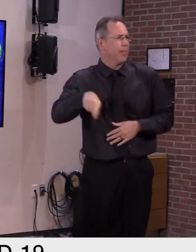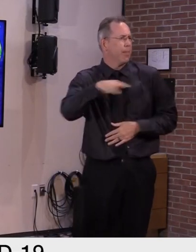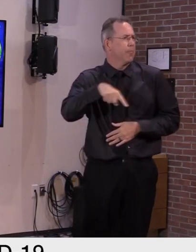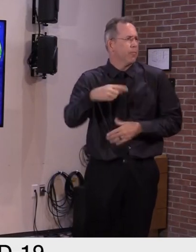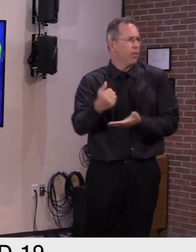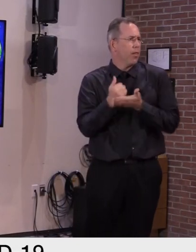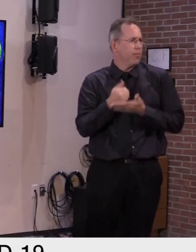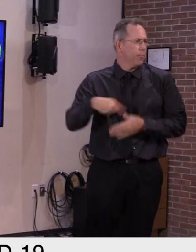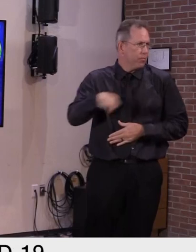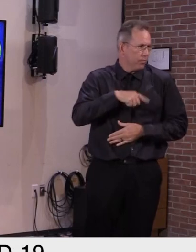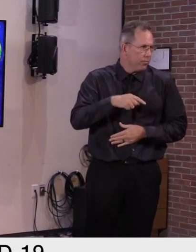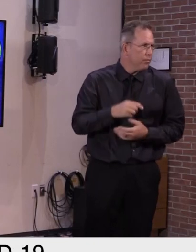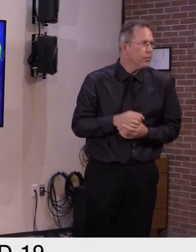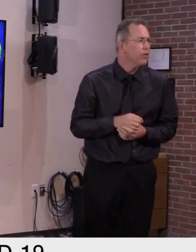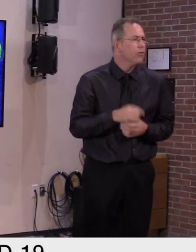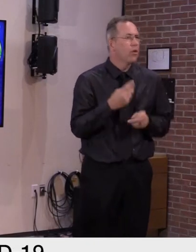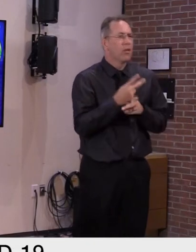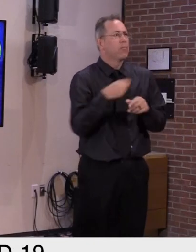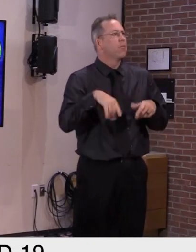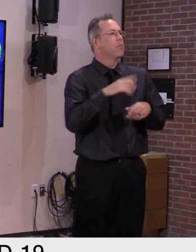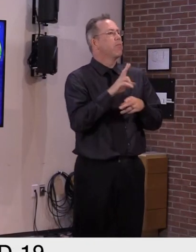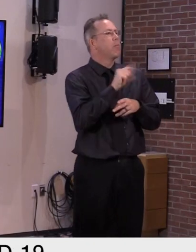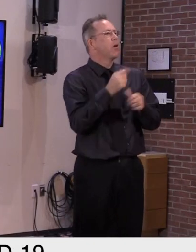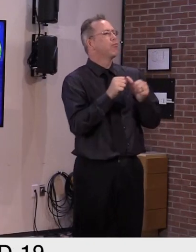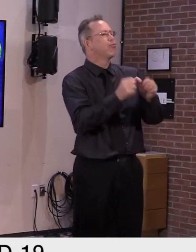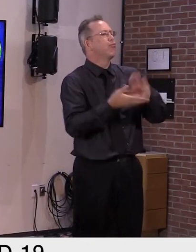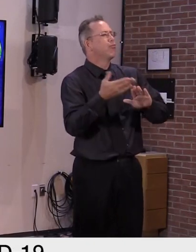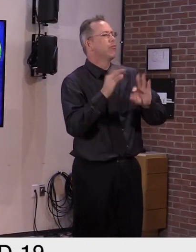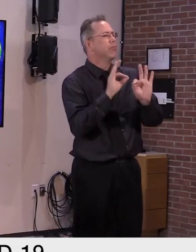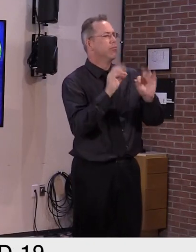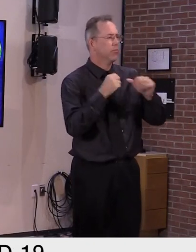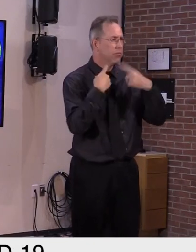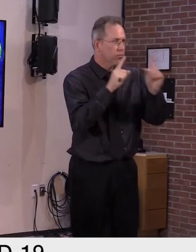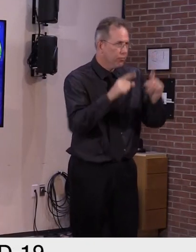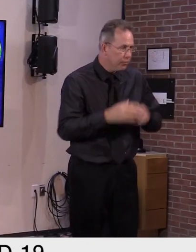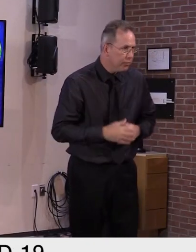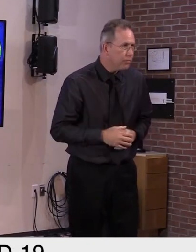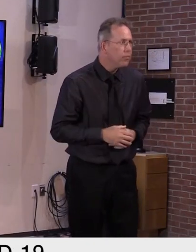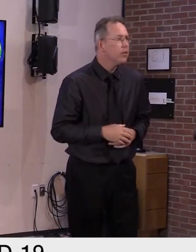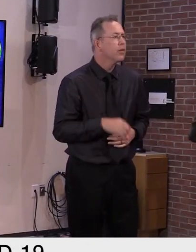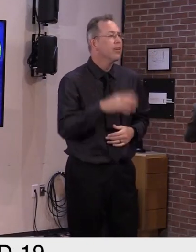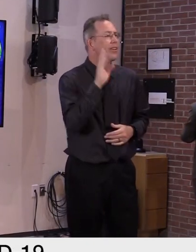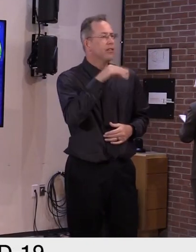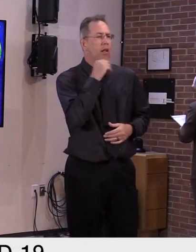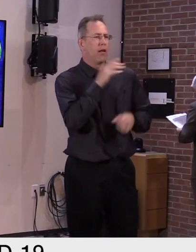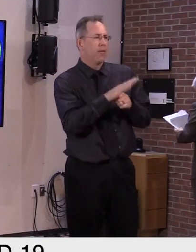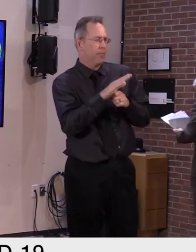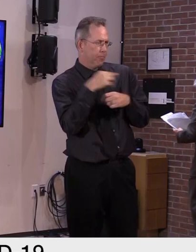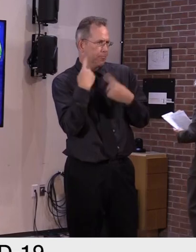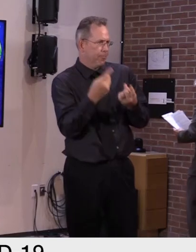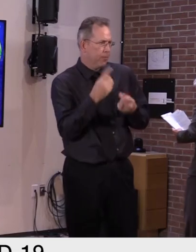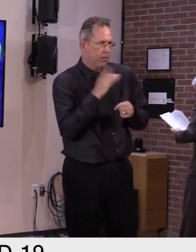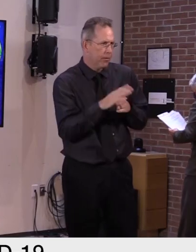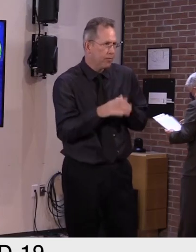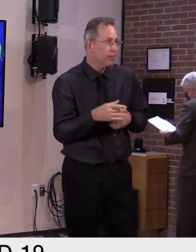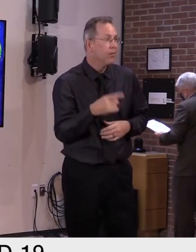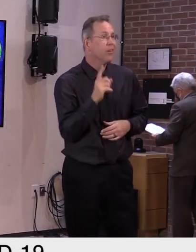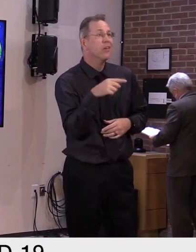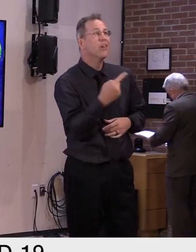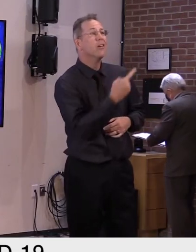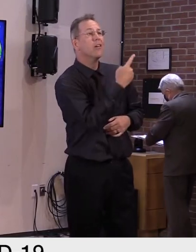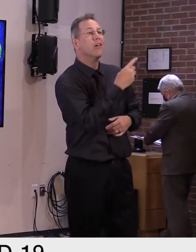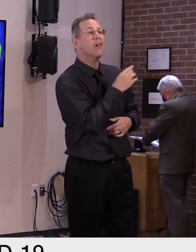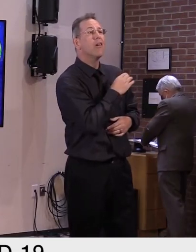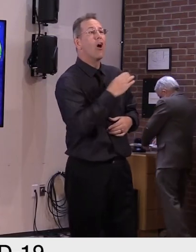And we also know what we've done thus far won't be enough. What we need is for Congress and the White House to put